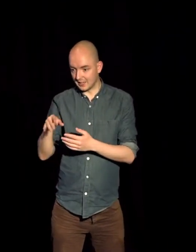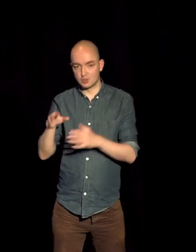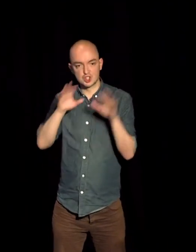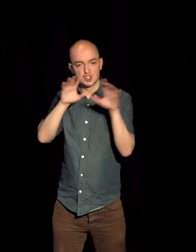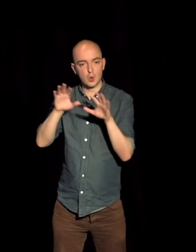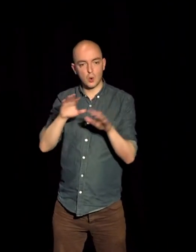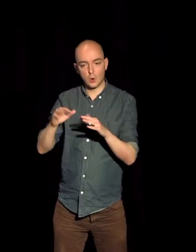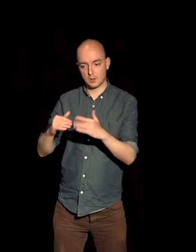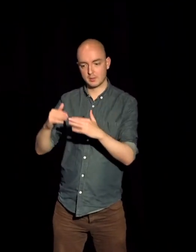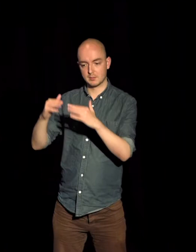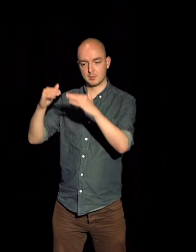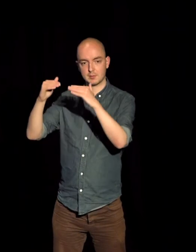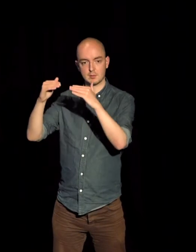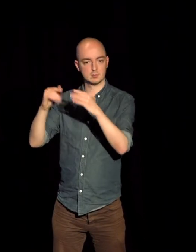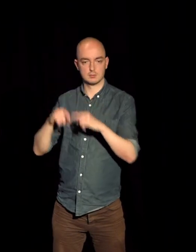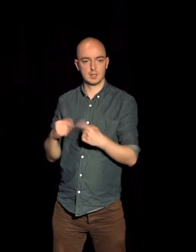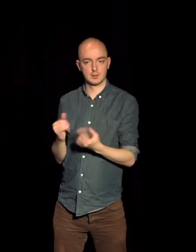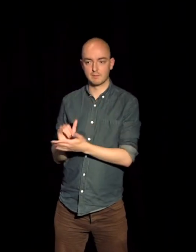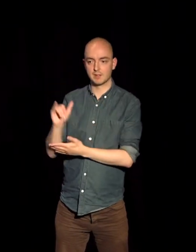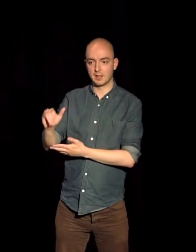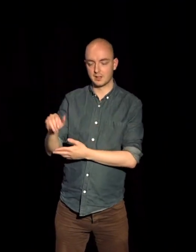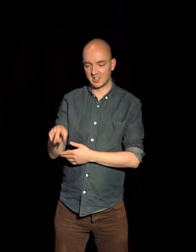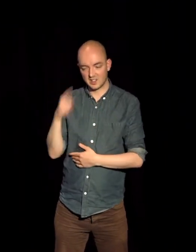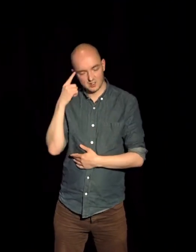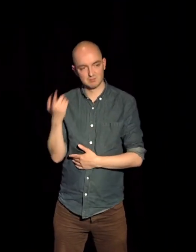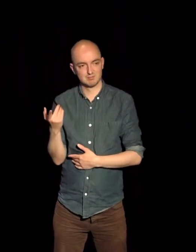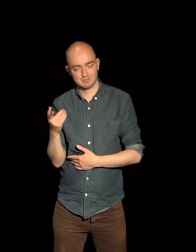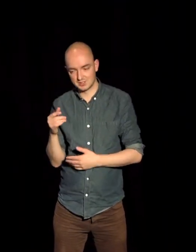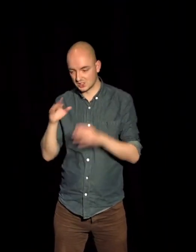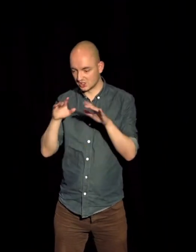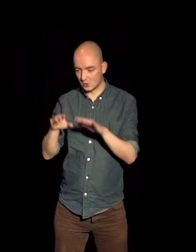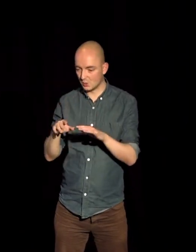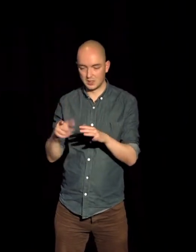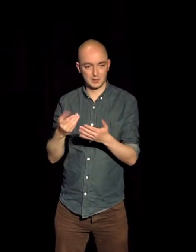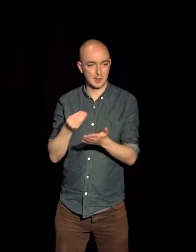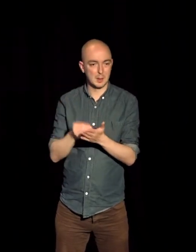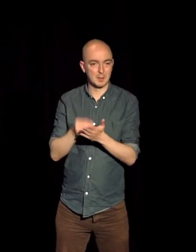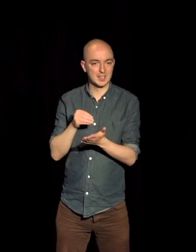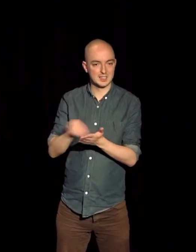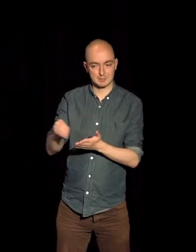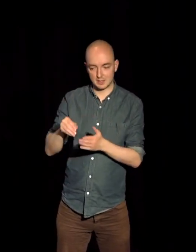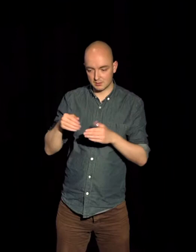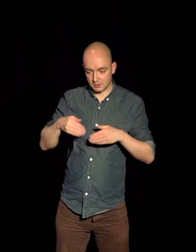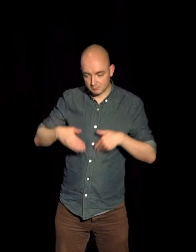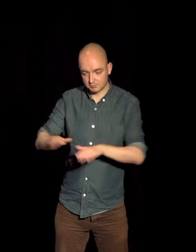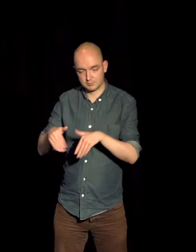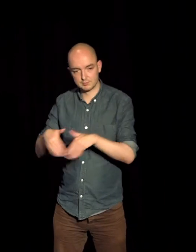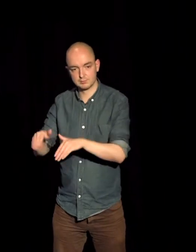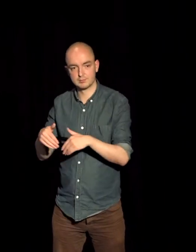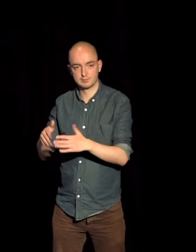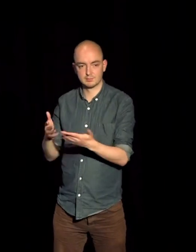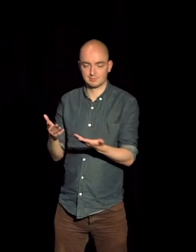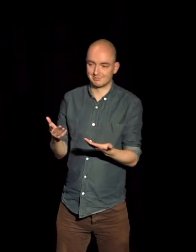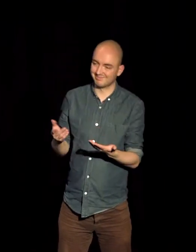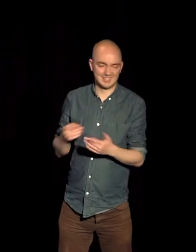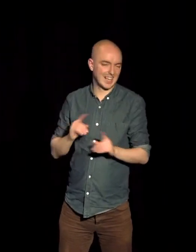snow. Heathrow, they hardly get any snow, they're not going to pay for the snow clearing. So if it snows, tough. Okay, so it's a decision about how much money you're going